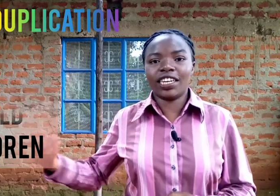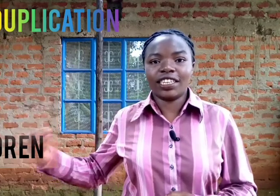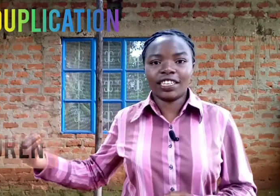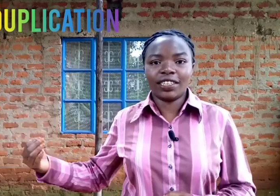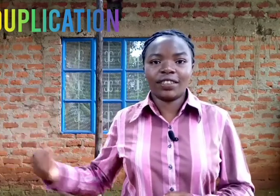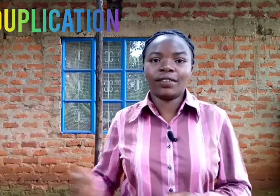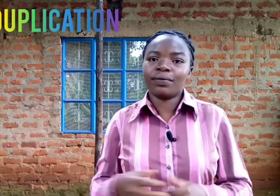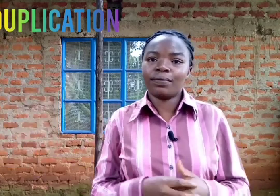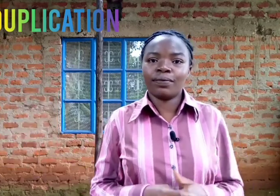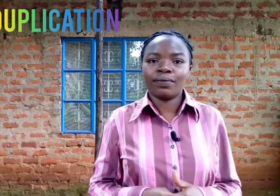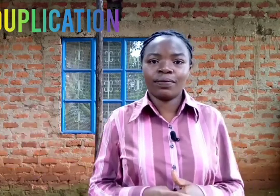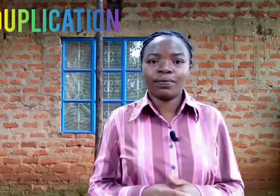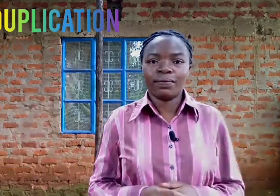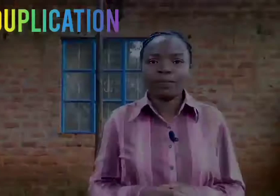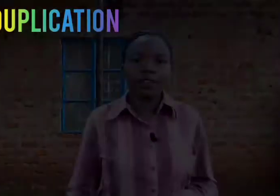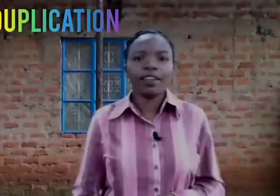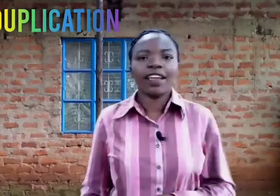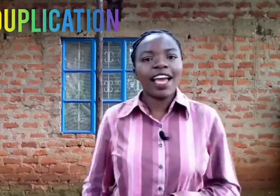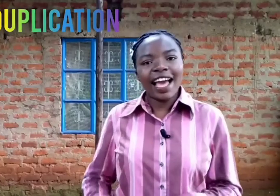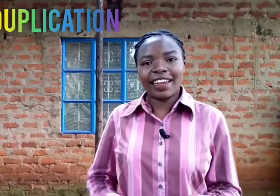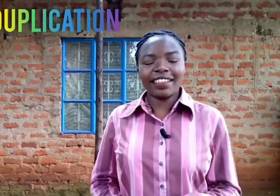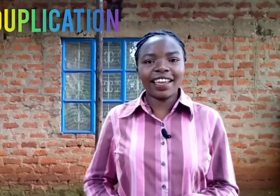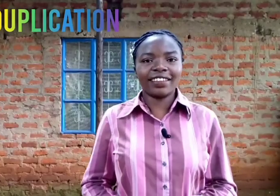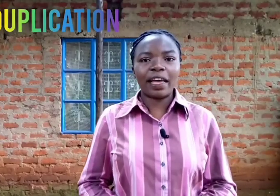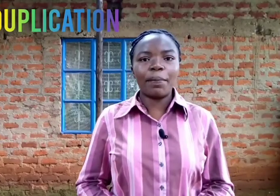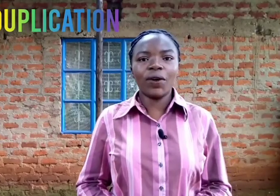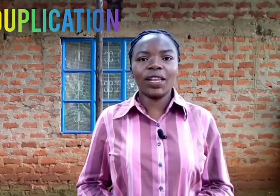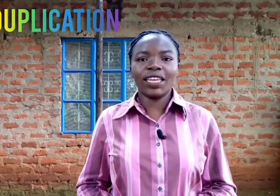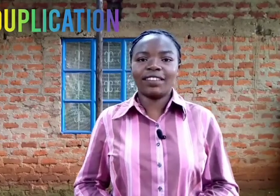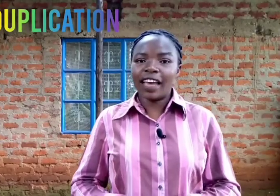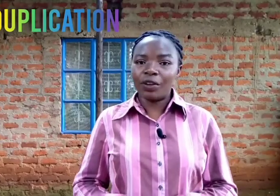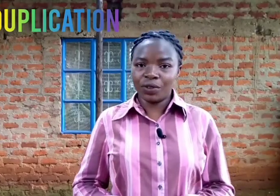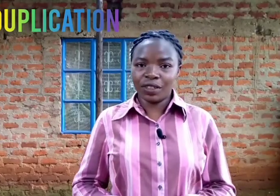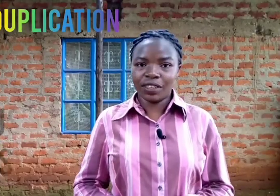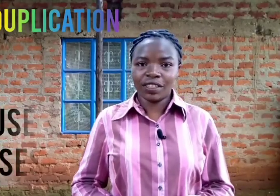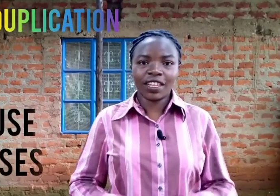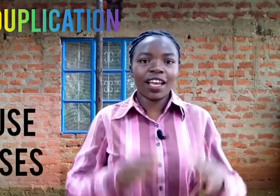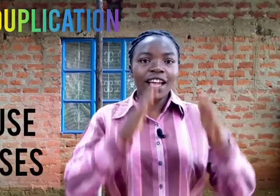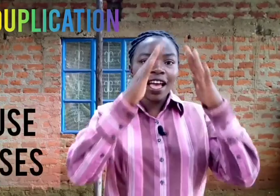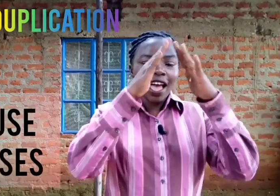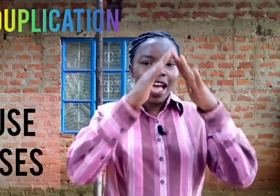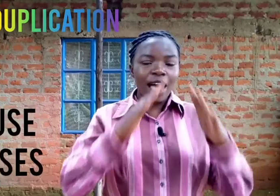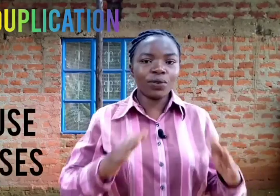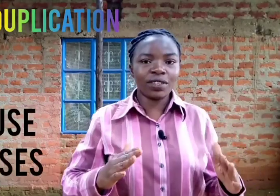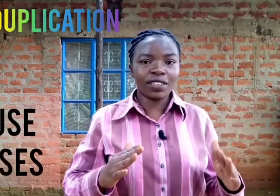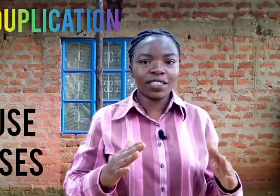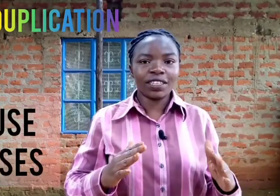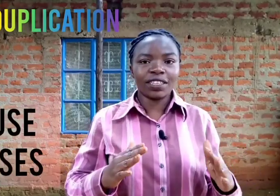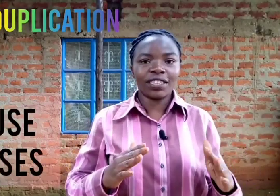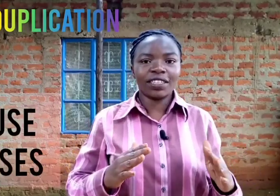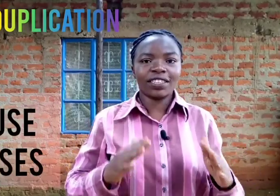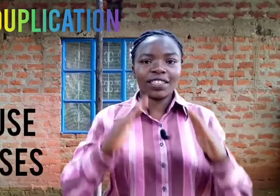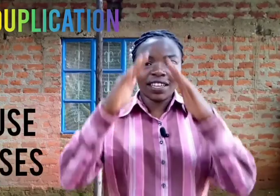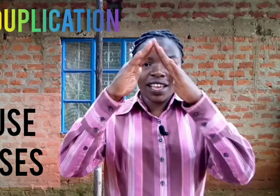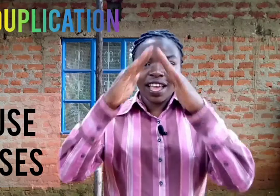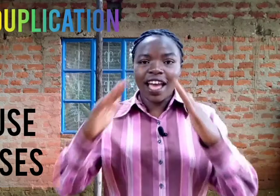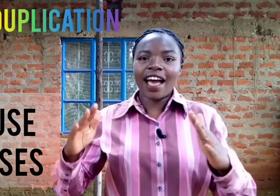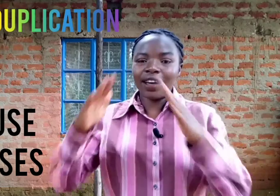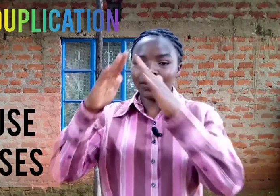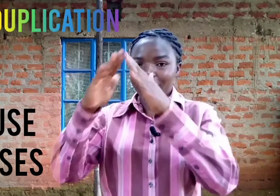another example is house house houses